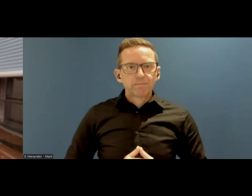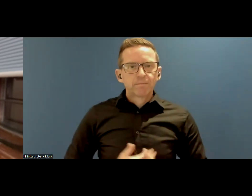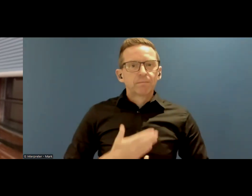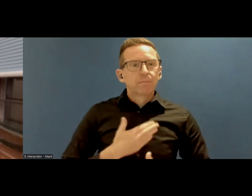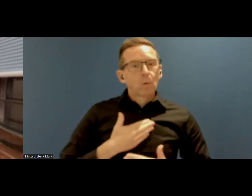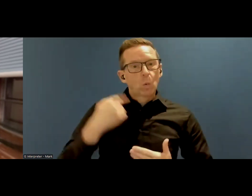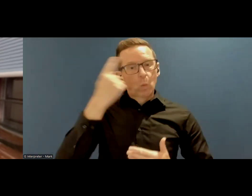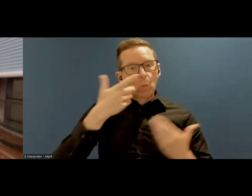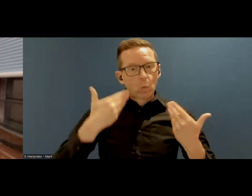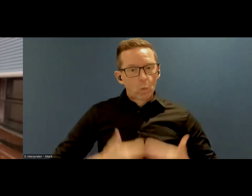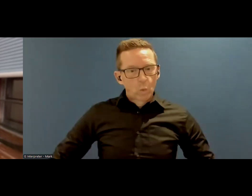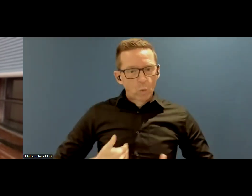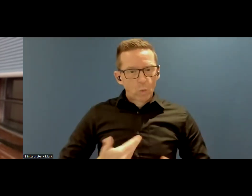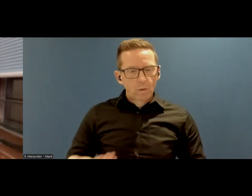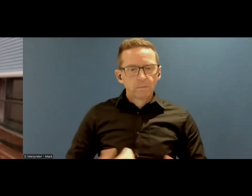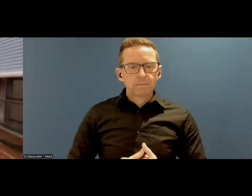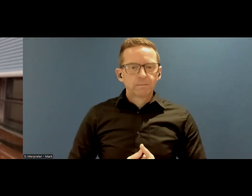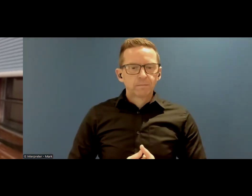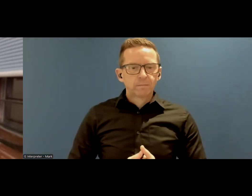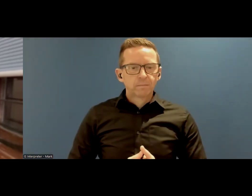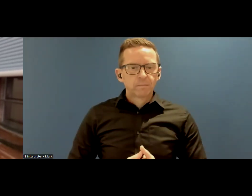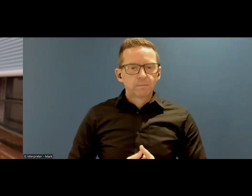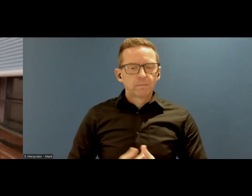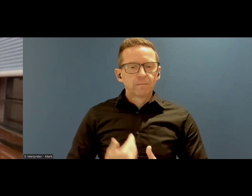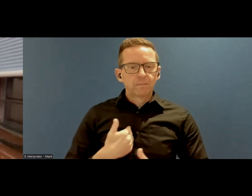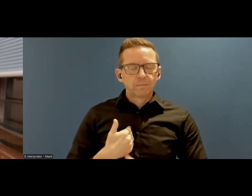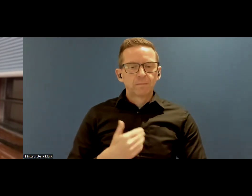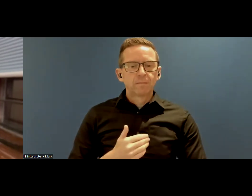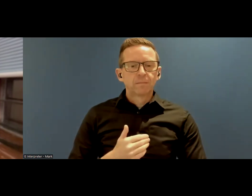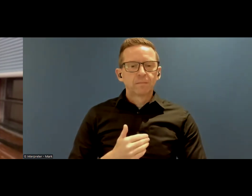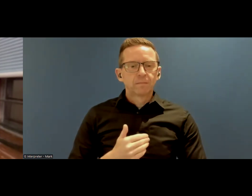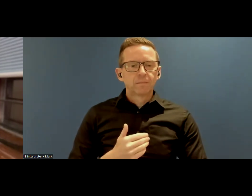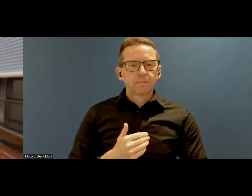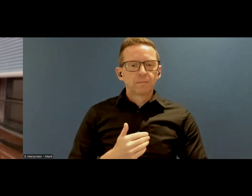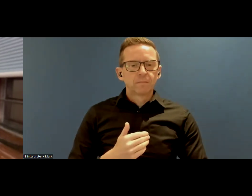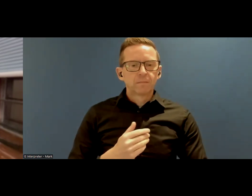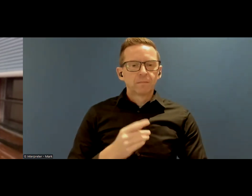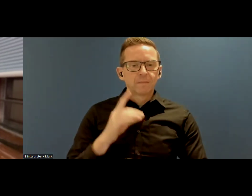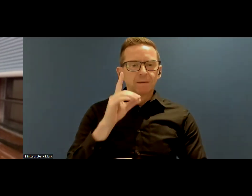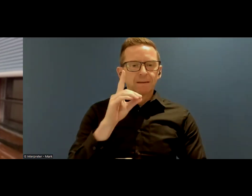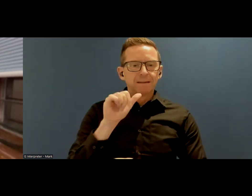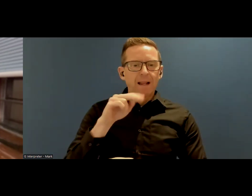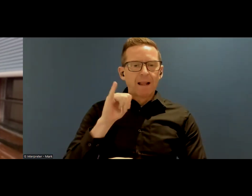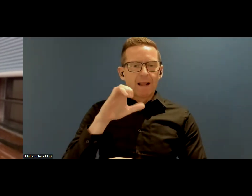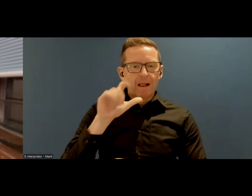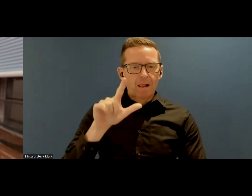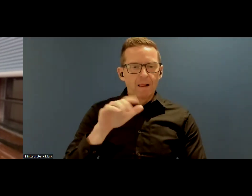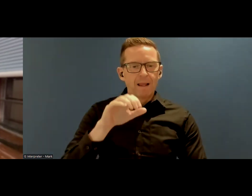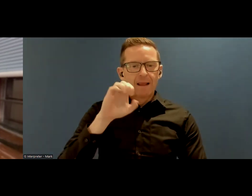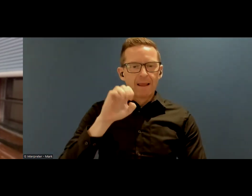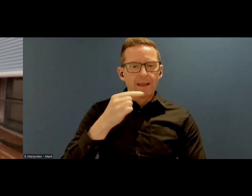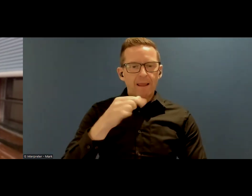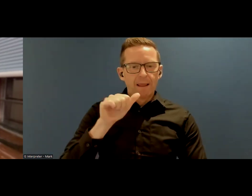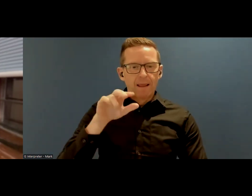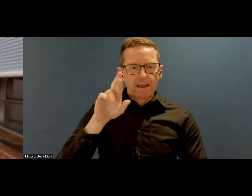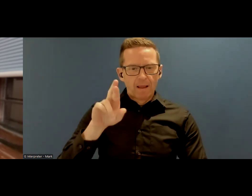Mwesigwa, the chair of the World Network of Users and Survivors of Psychiatry, acting